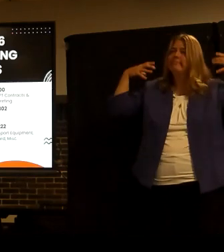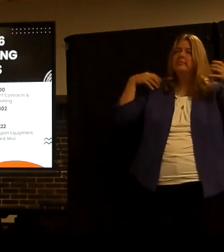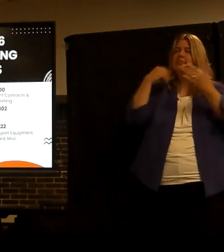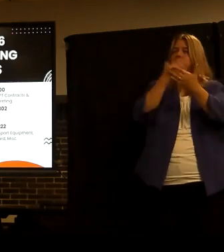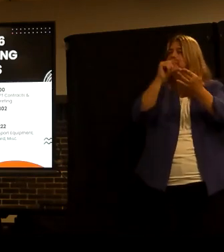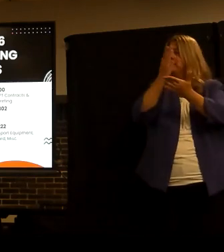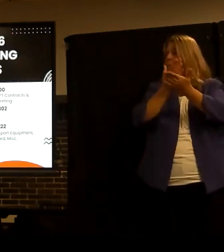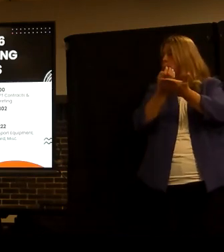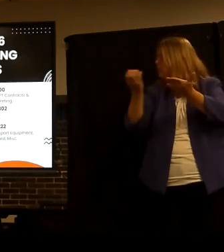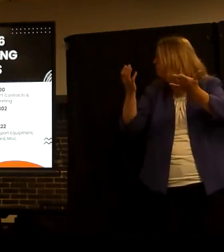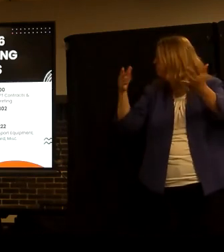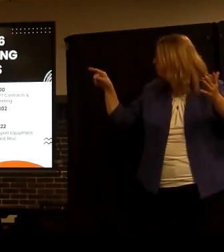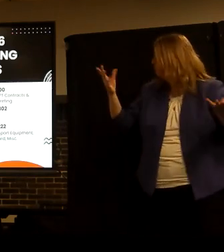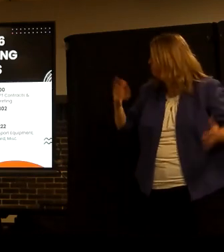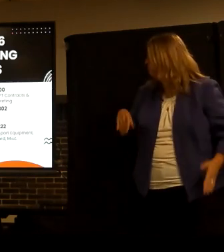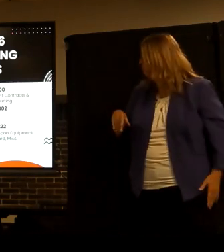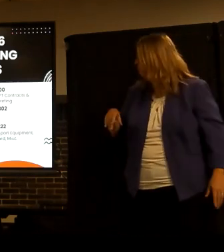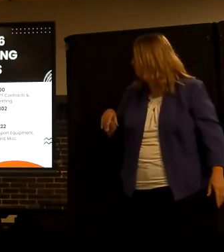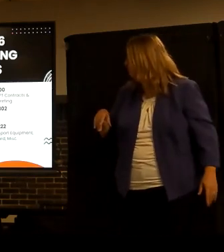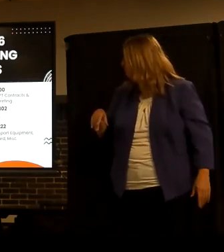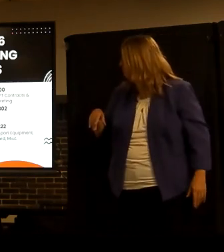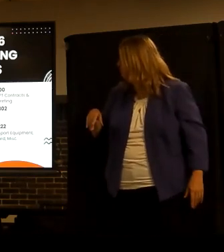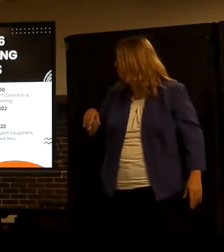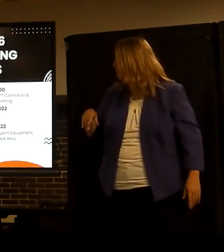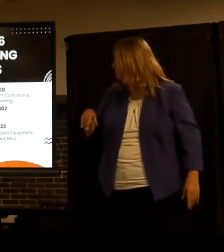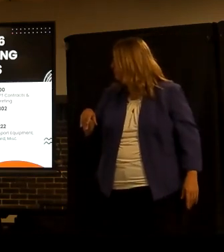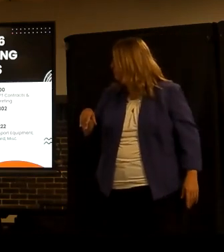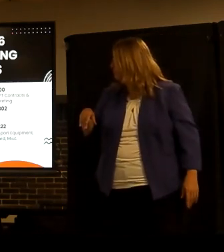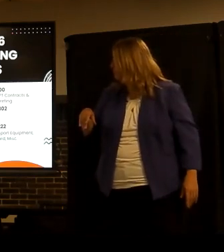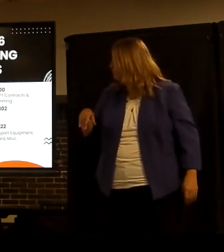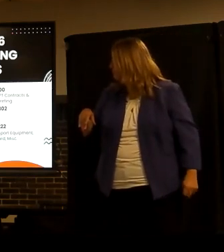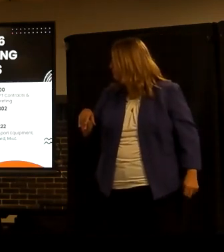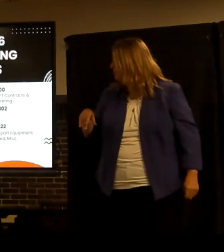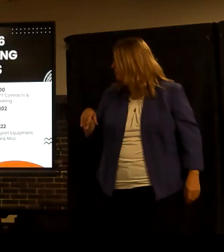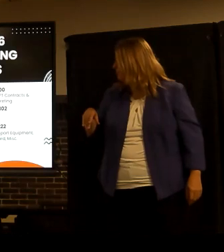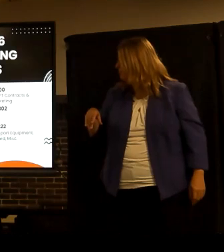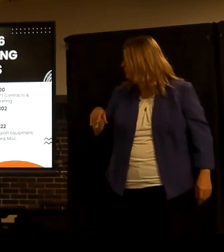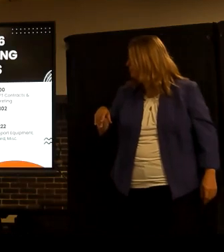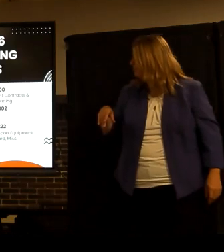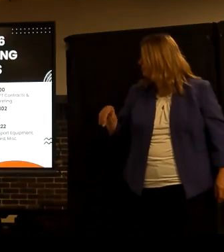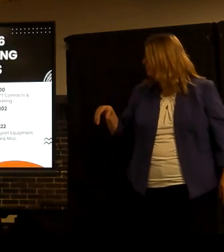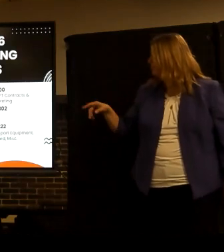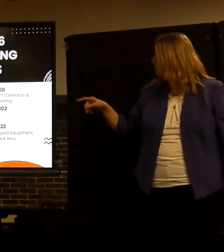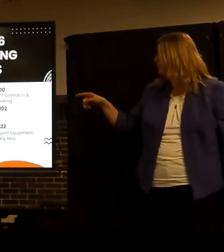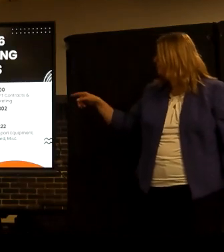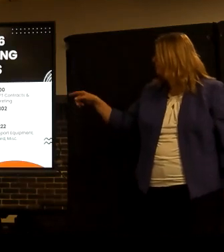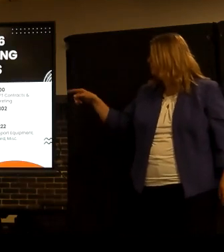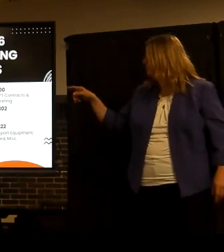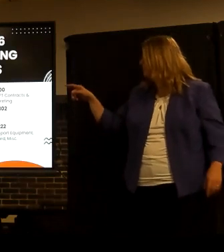sports equipment, helmet, pads, those sorts of things that we've needed to purchase thus far. Those are part of those operating